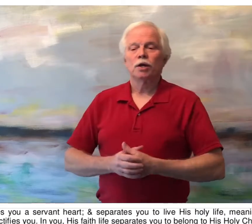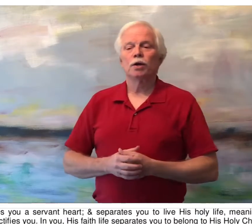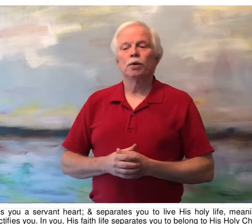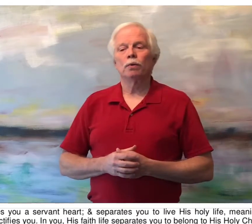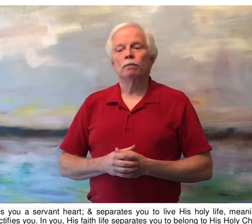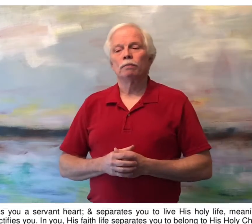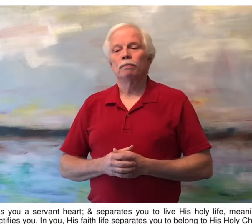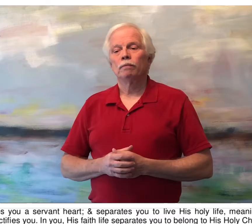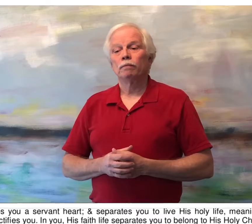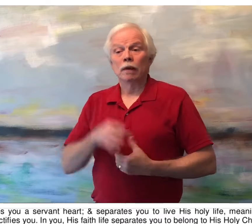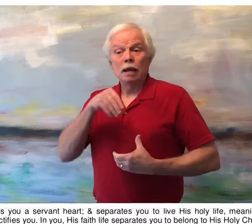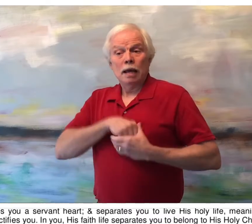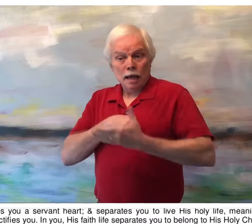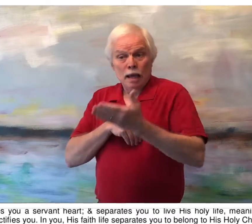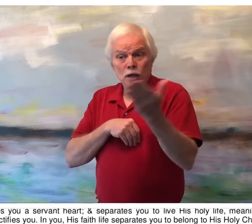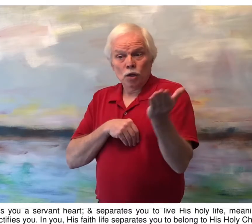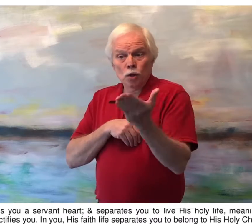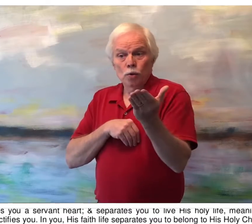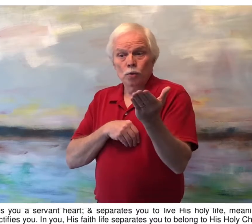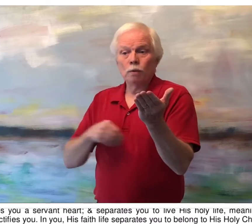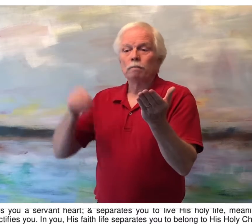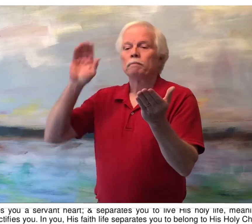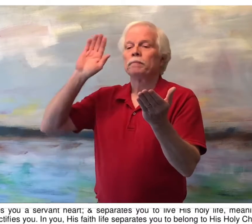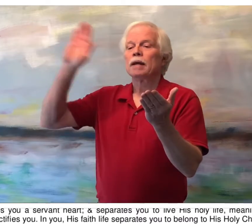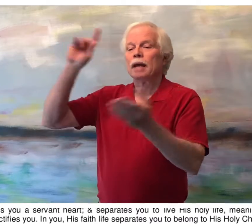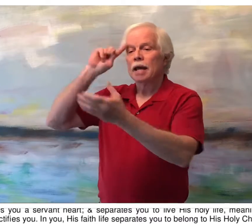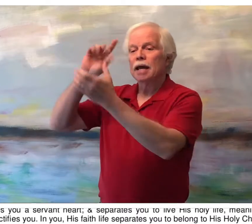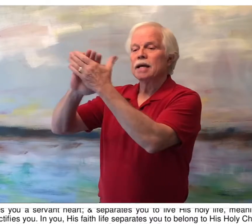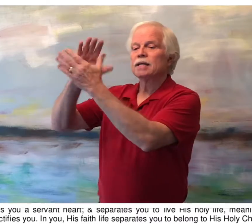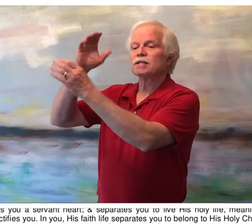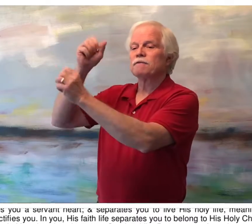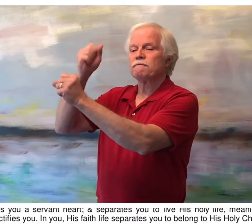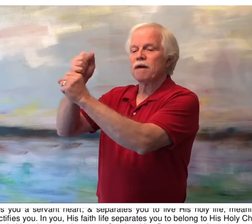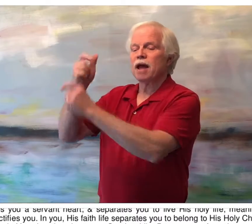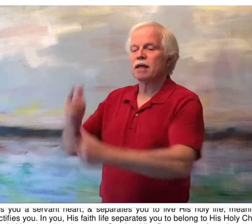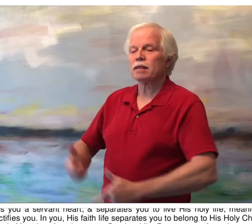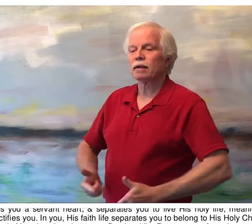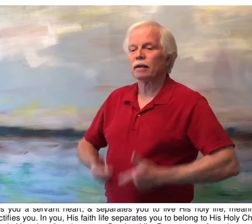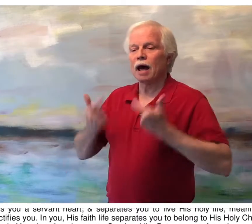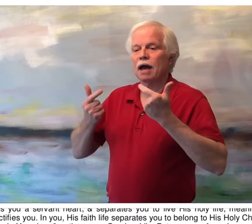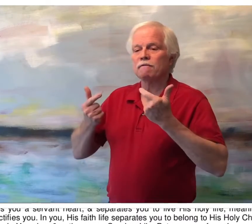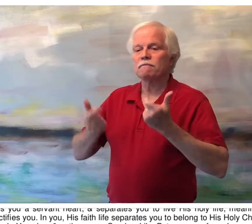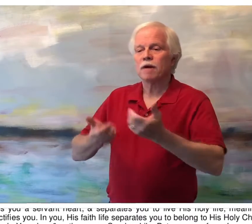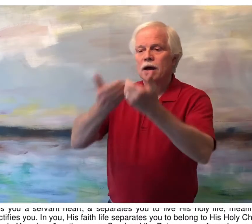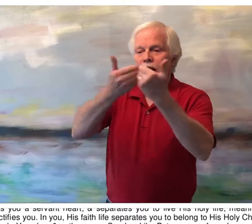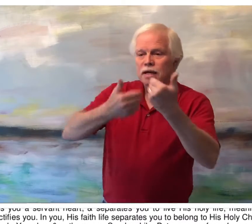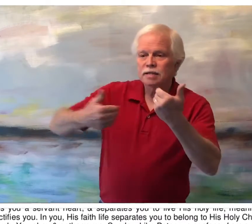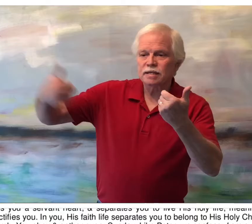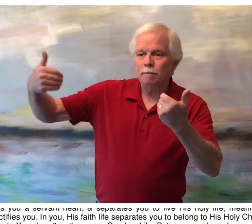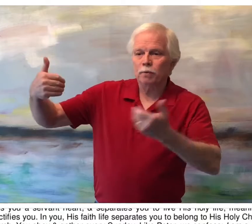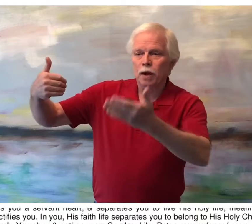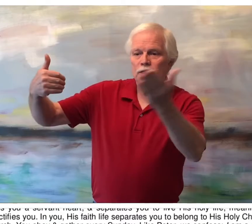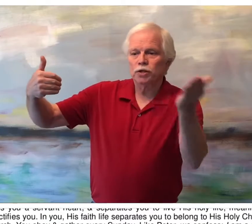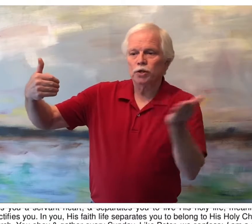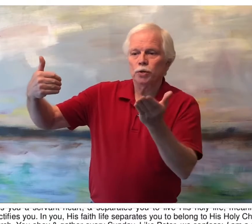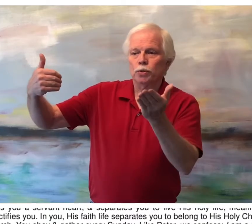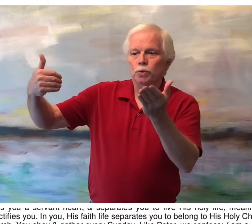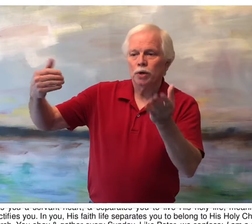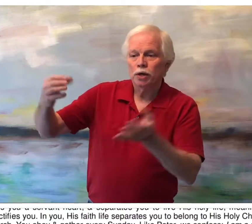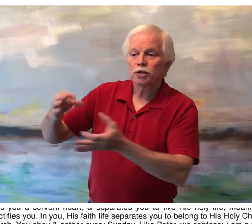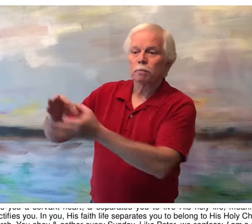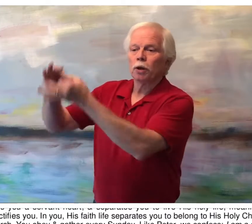you. In you, his faith life separates